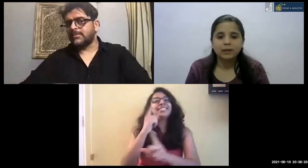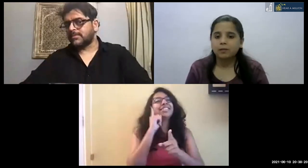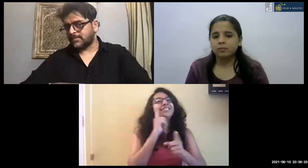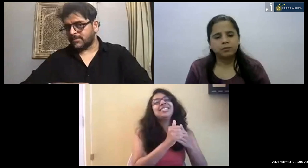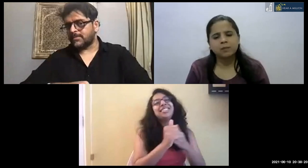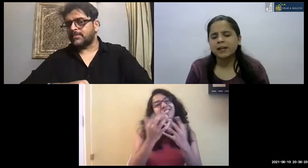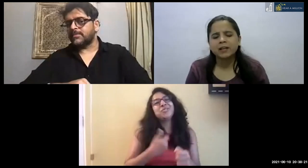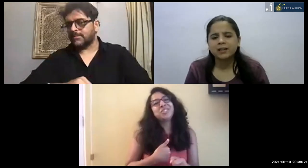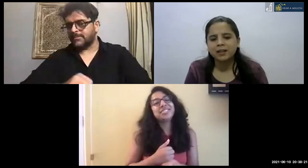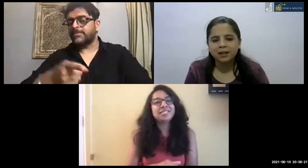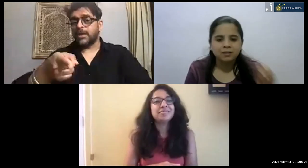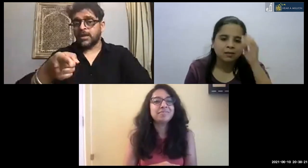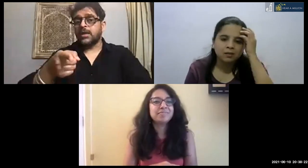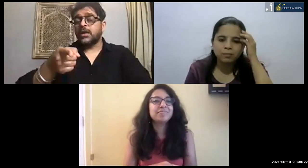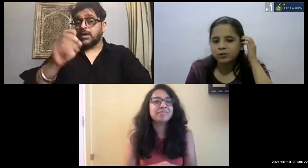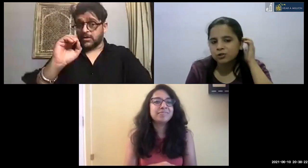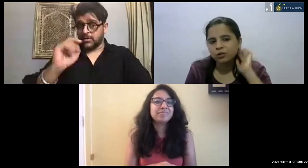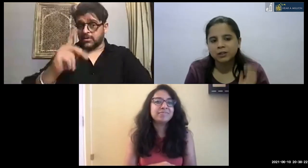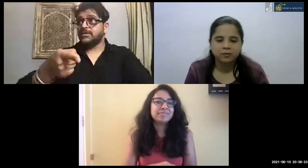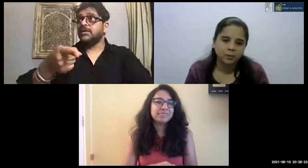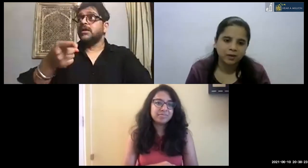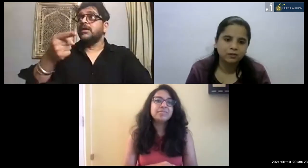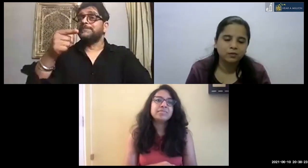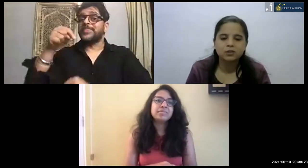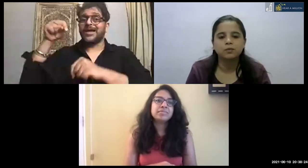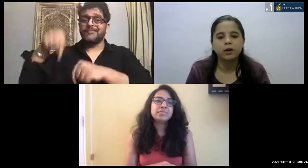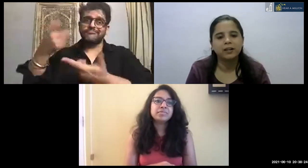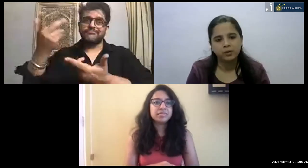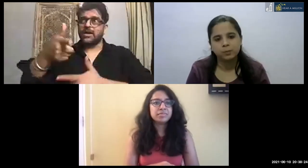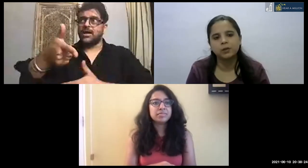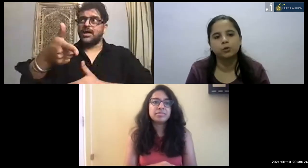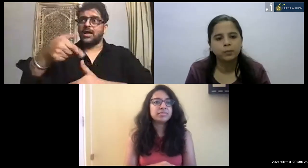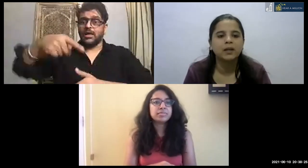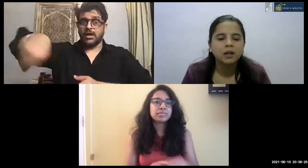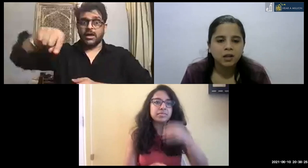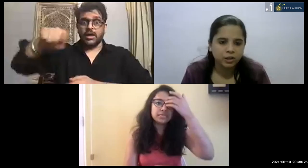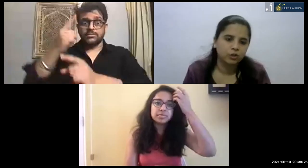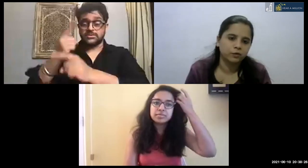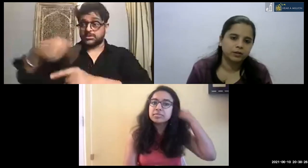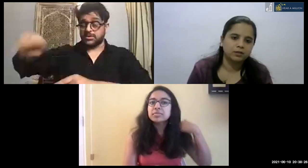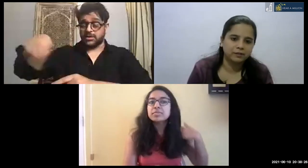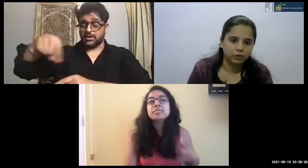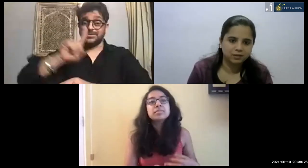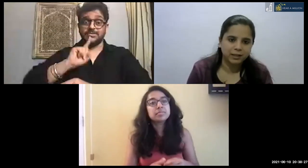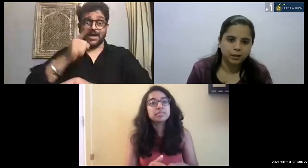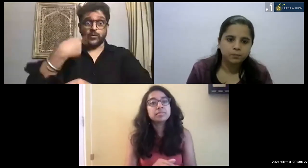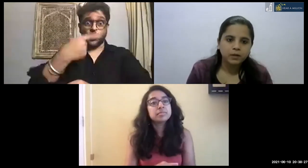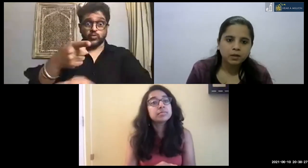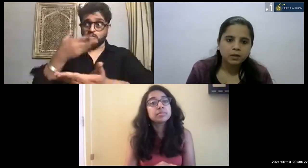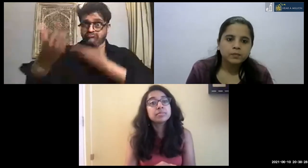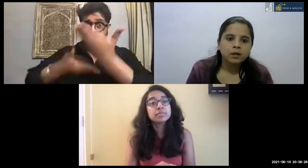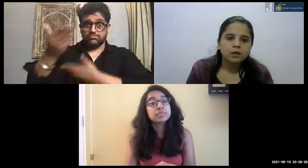people, they might take the position of the deaf people, right? So we just want deaf people to be a teacher for deaf students right